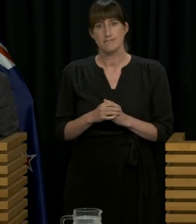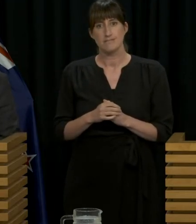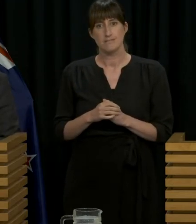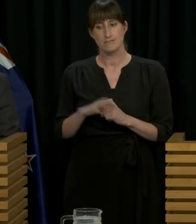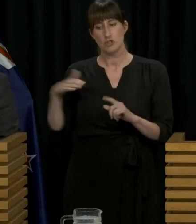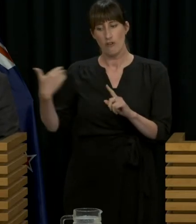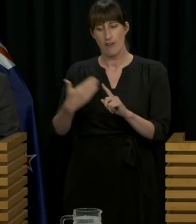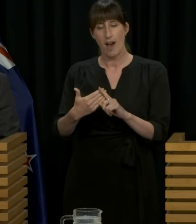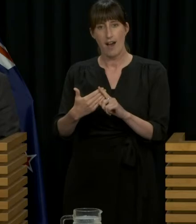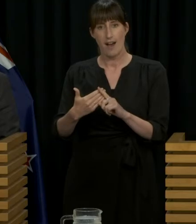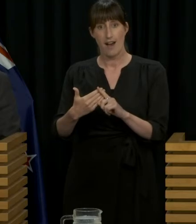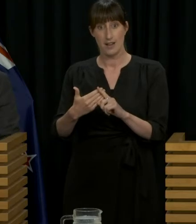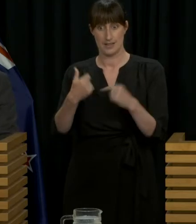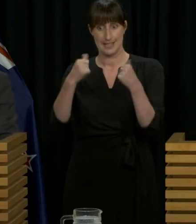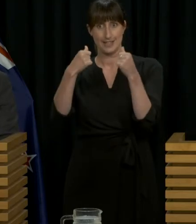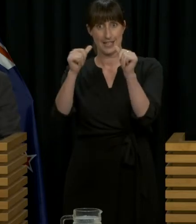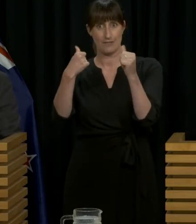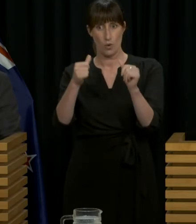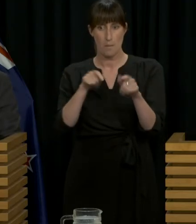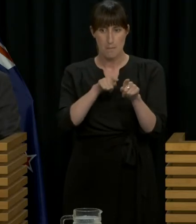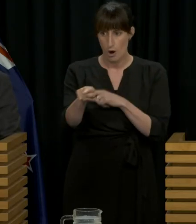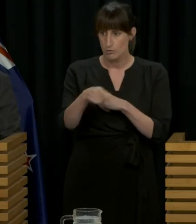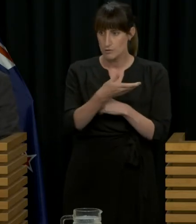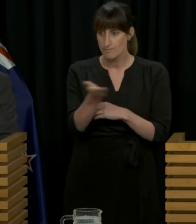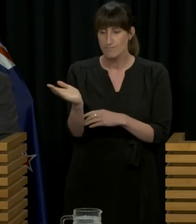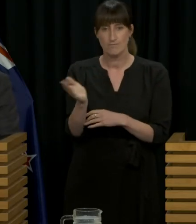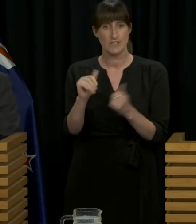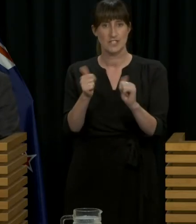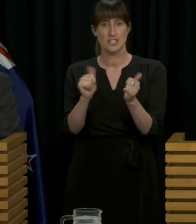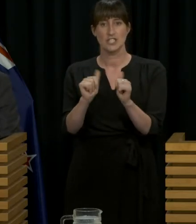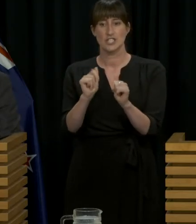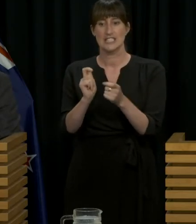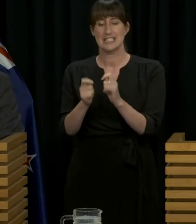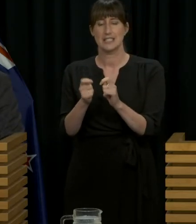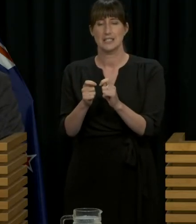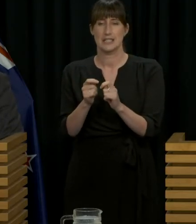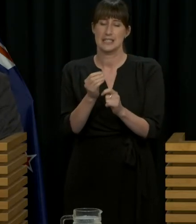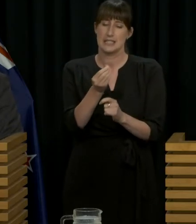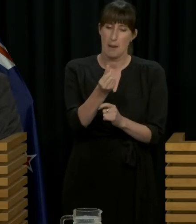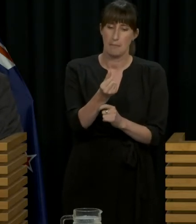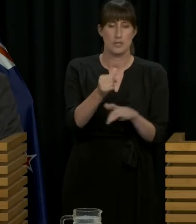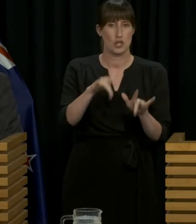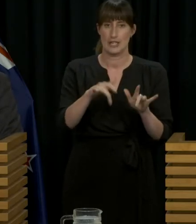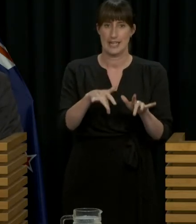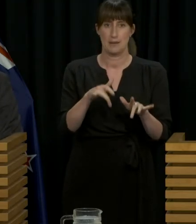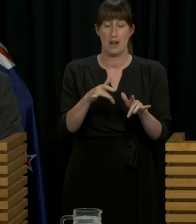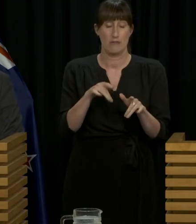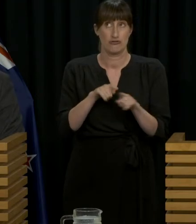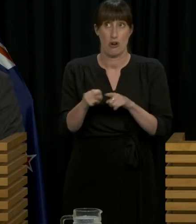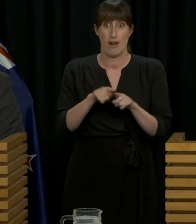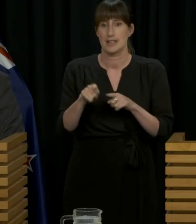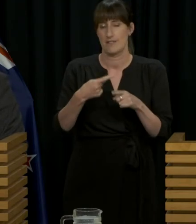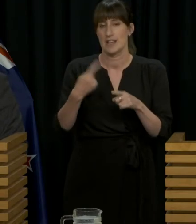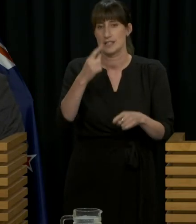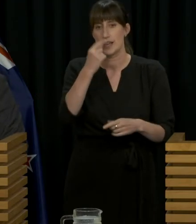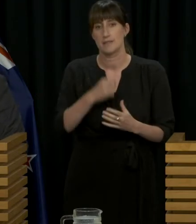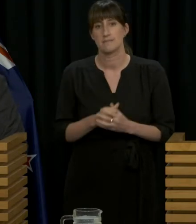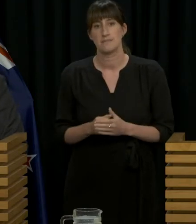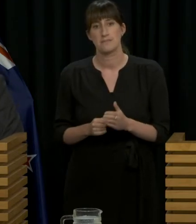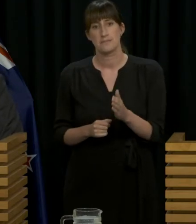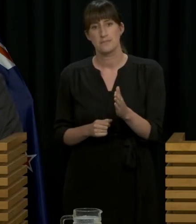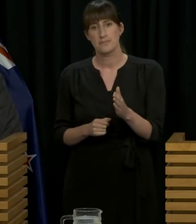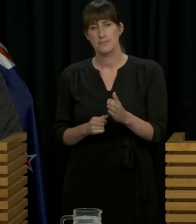getting the bulk of them tested very quickly. There is this tail of people, and we obviously want to test them as quickly as we can. I'll let you finish that line of question. That